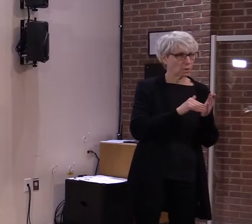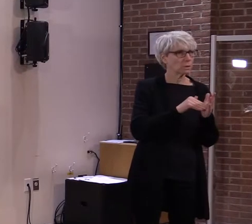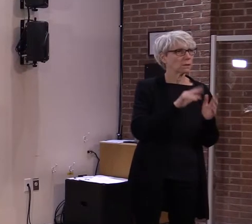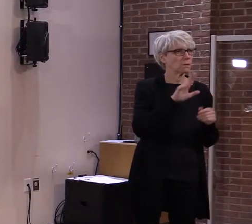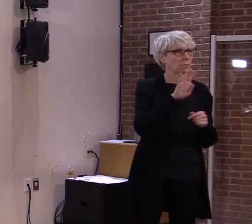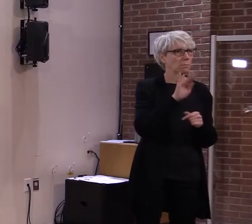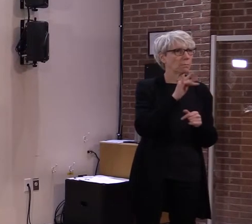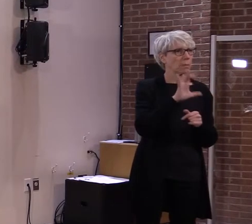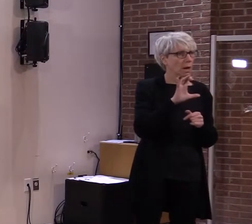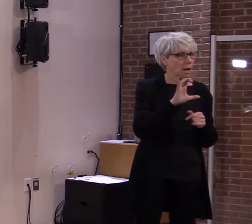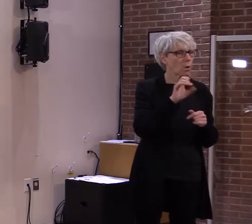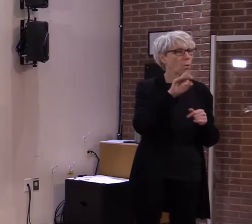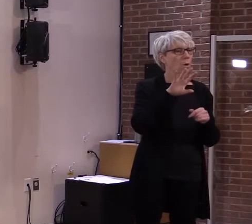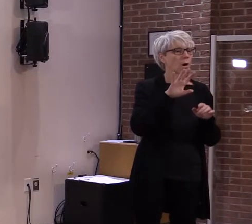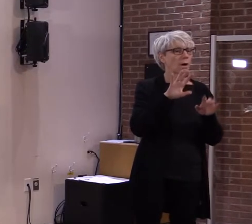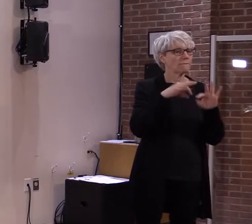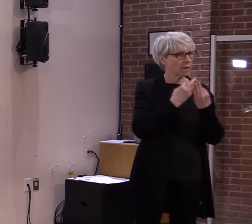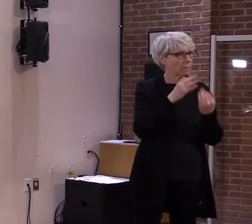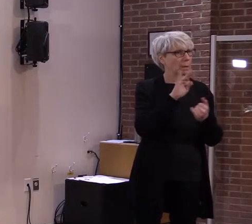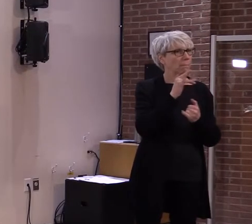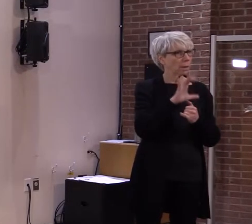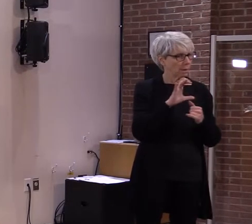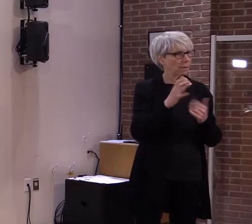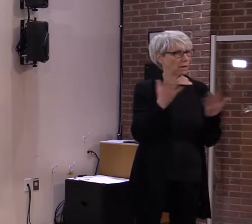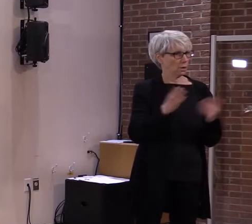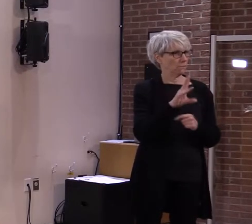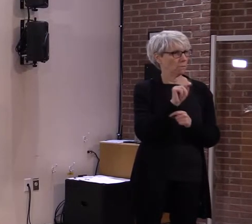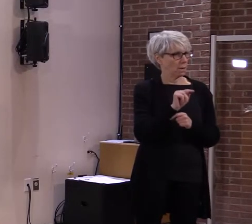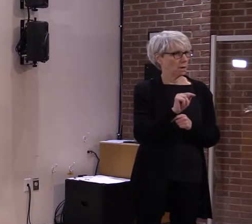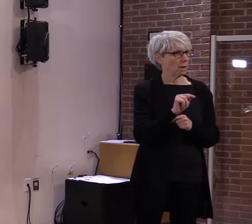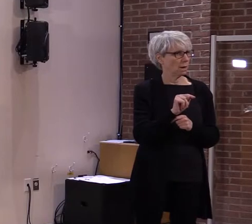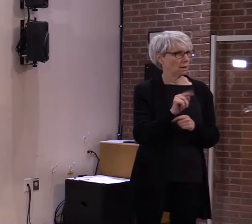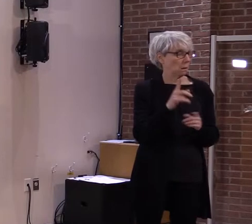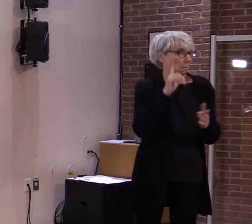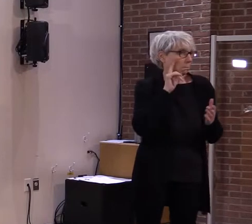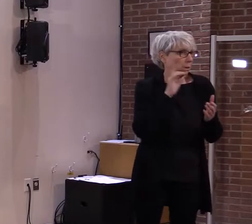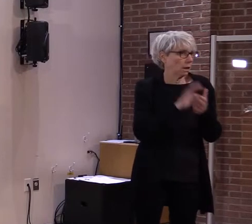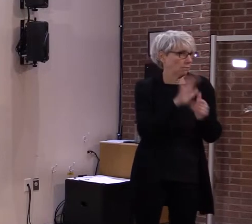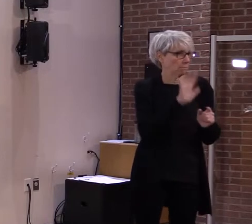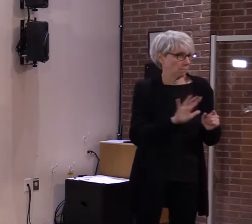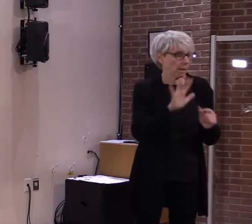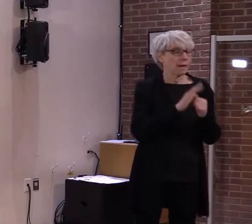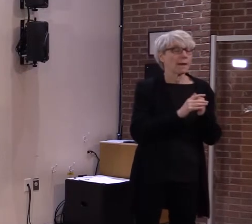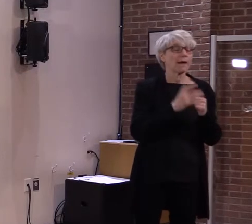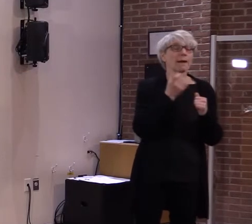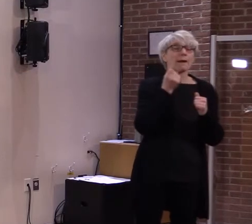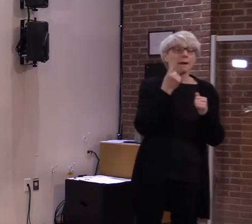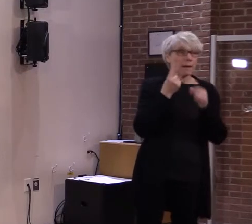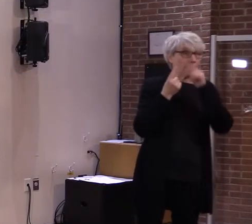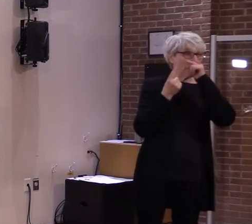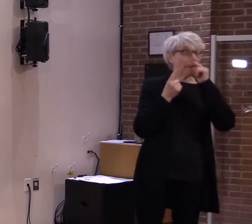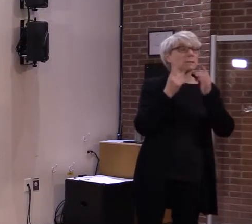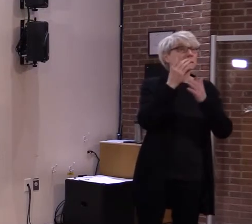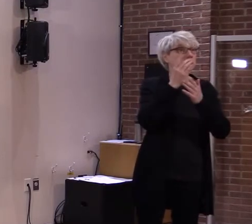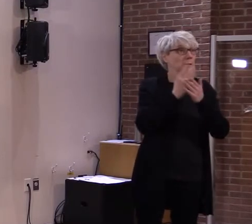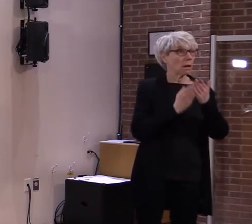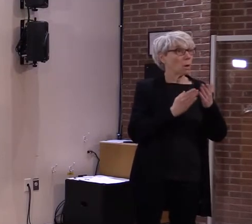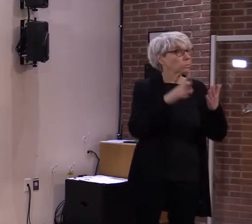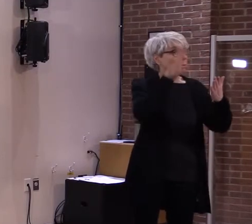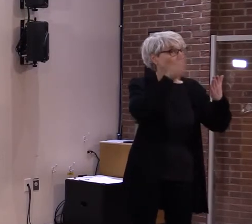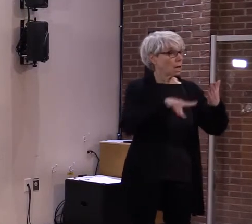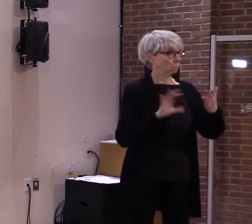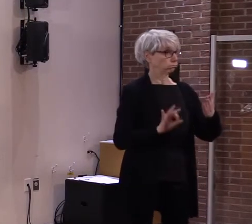we had identified. The reason is that not everybody's been vaccinated yet. The sign-up is